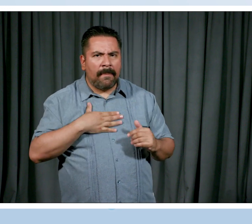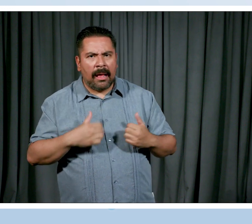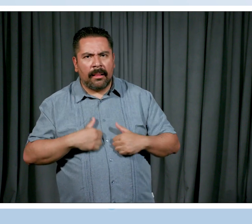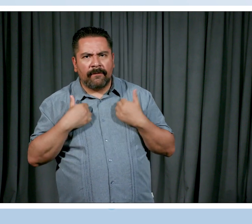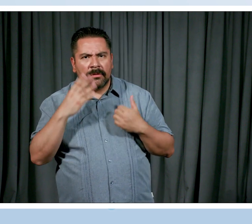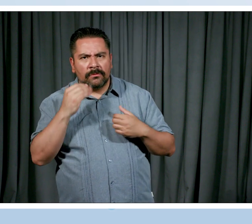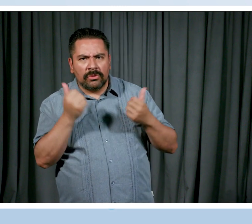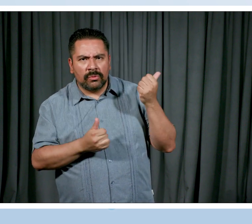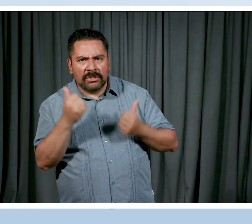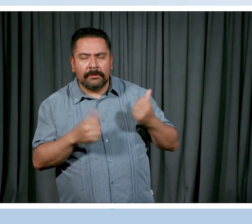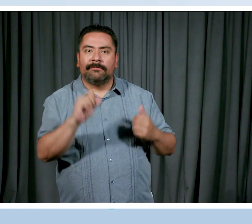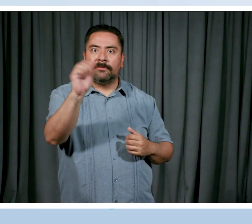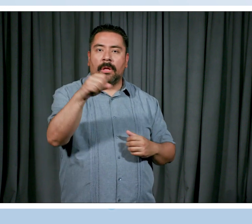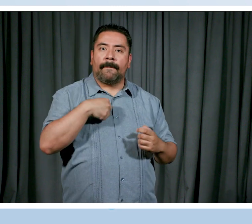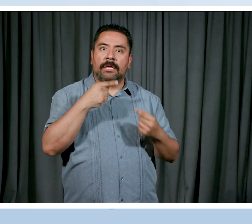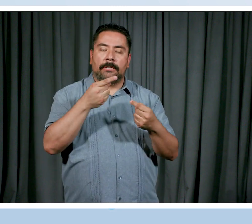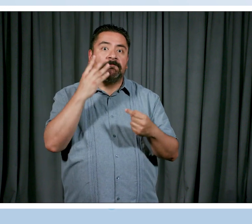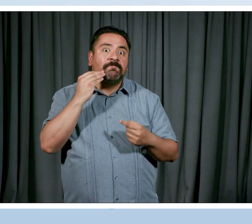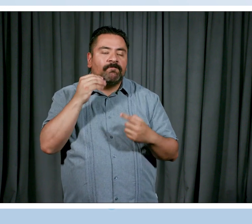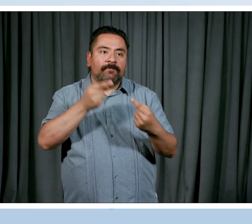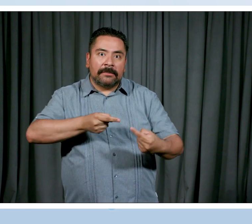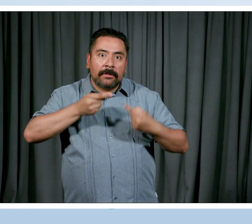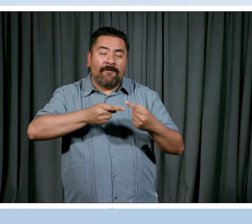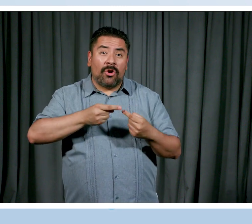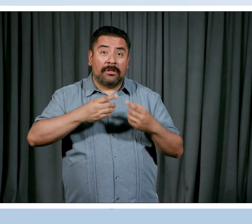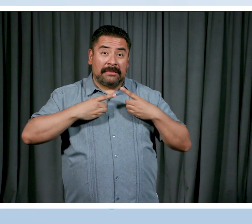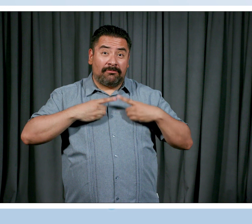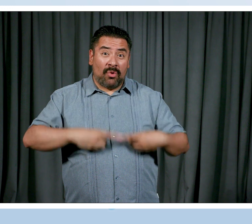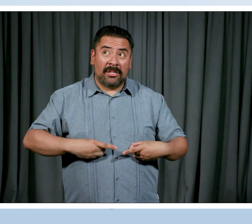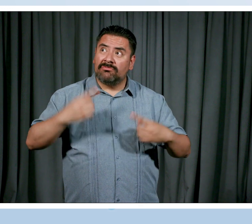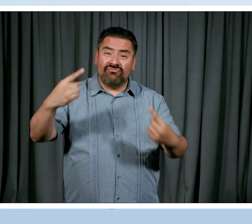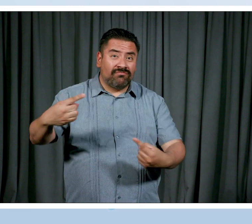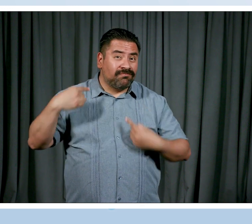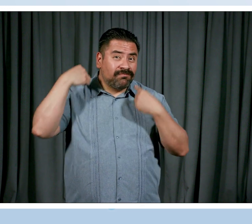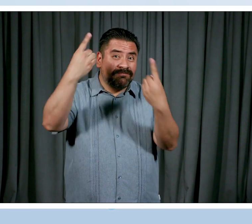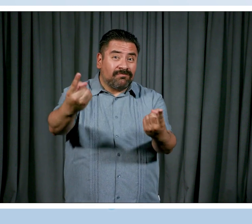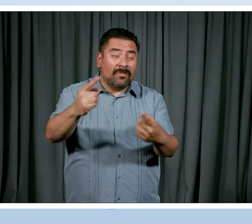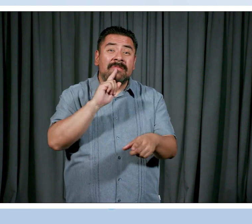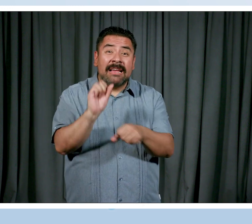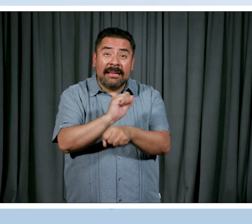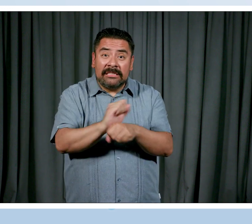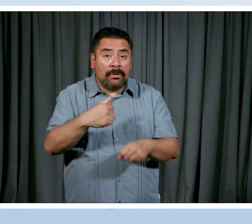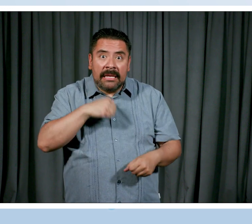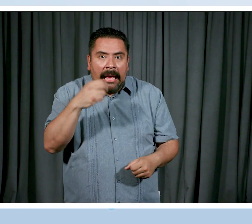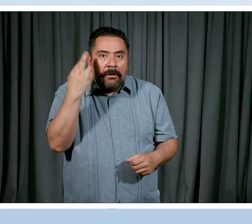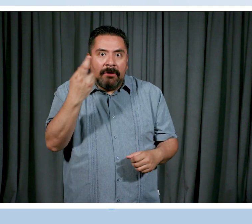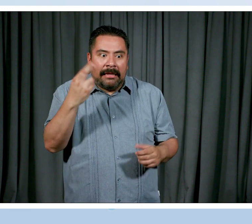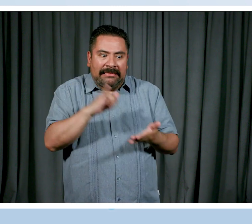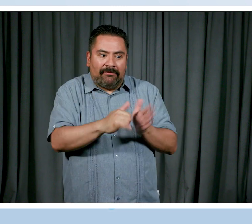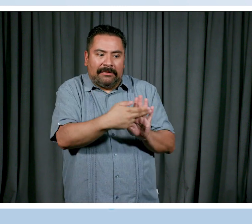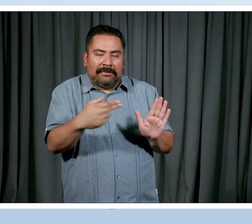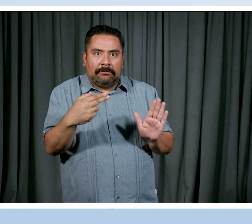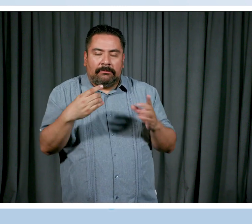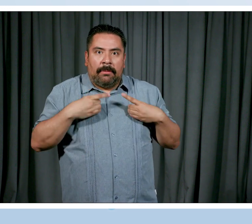experience? So yeah, I've struggled with depression probably as long as I can remember. I actually didn't even realize that's what it was because it was